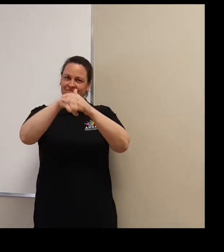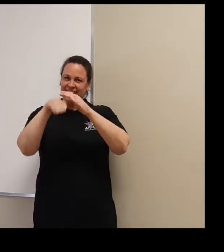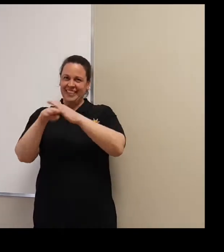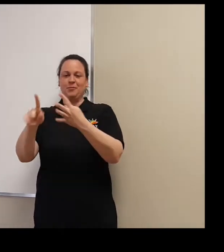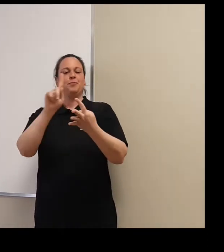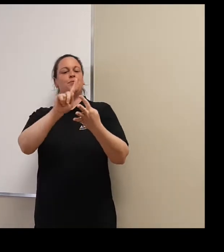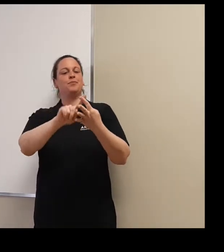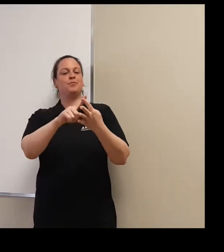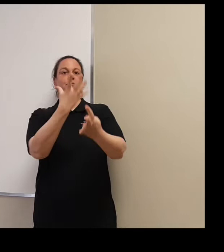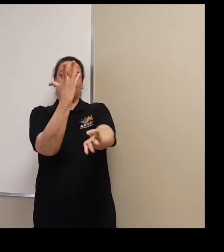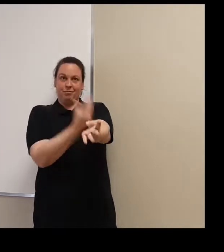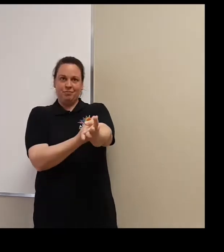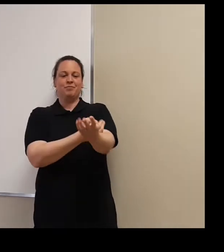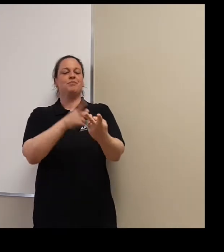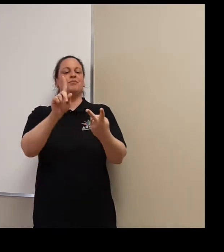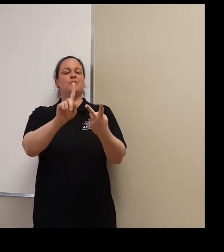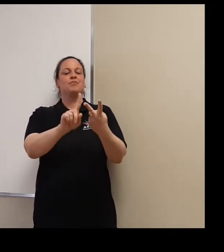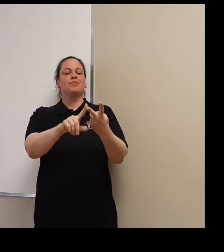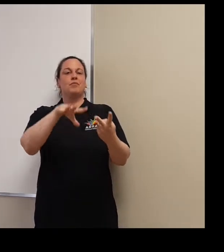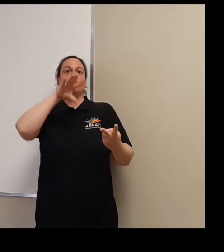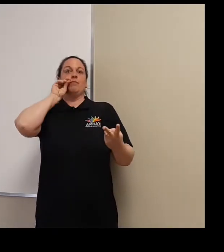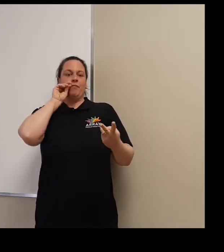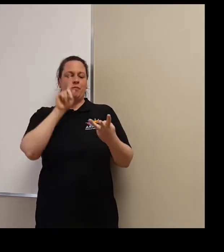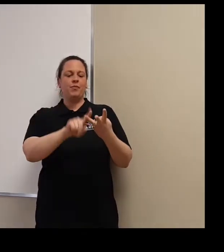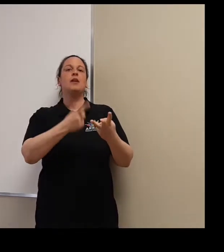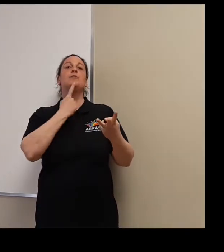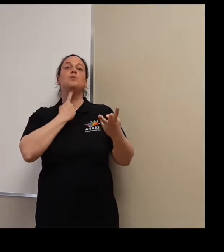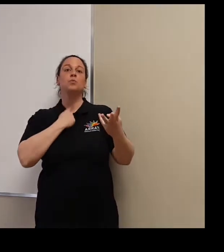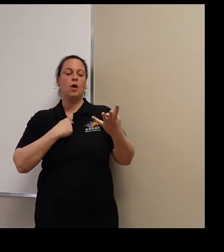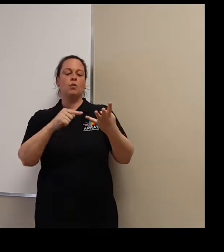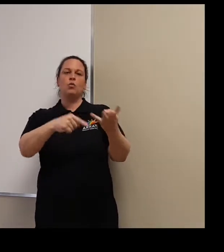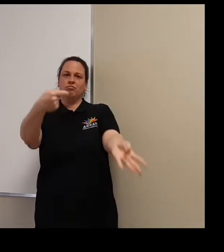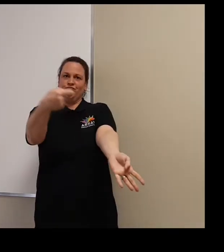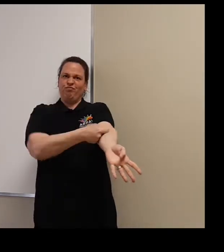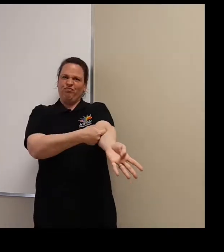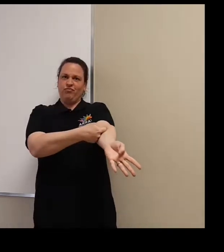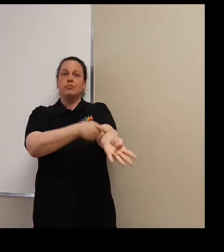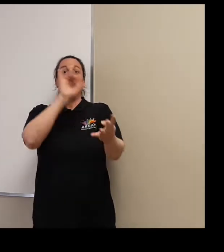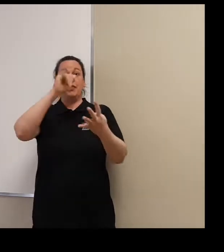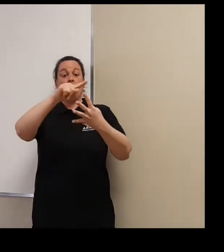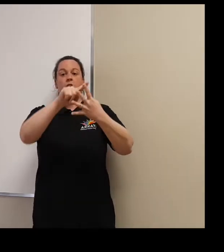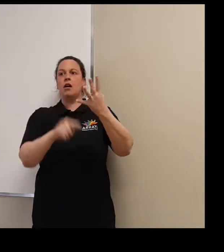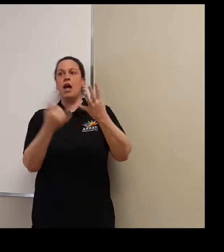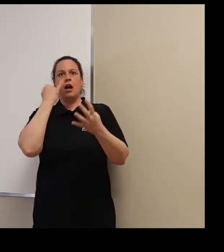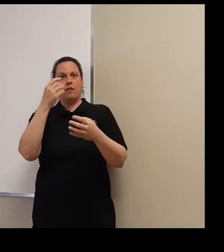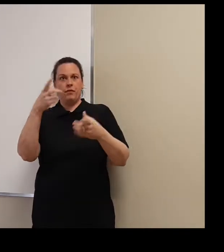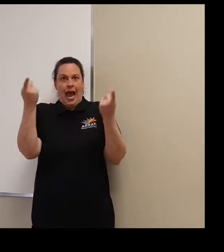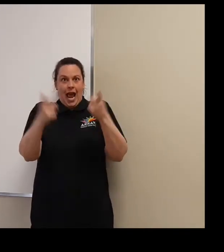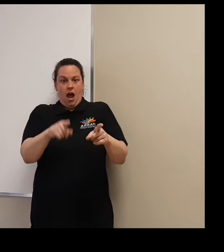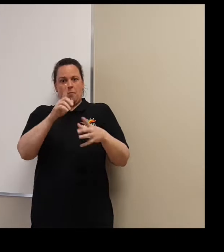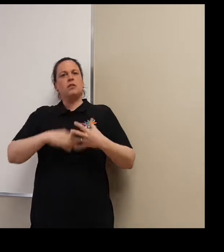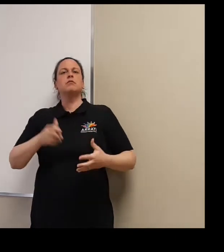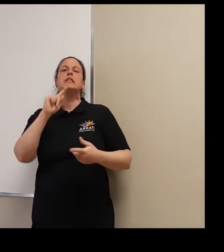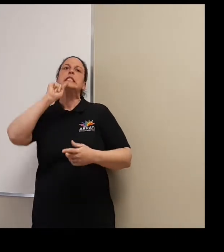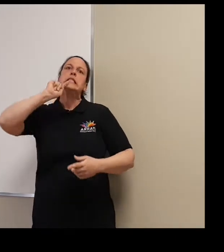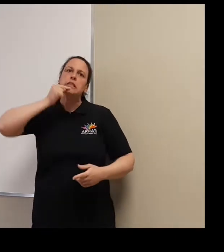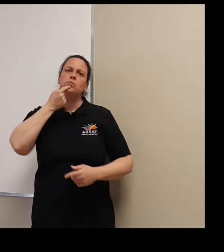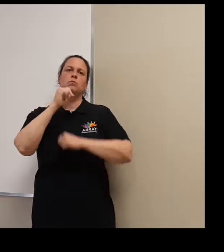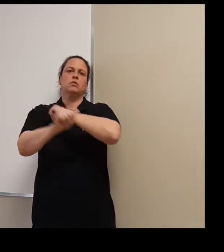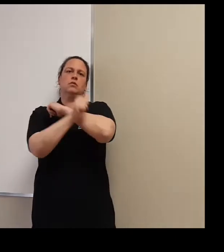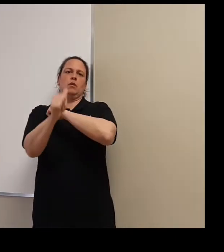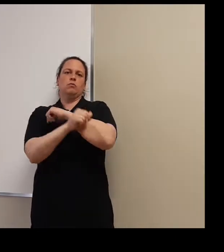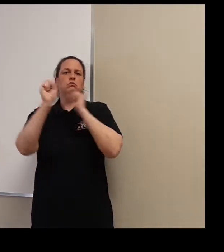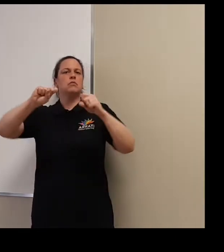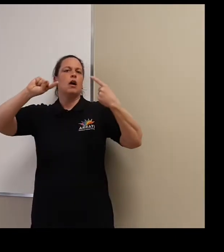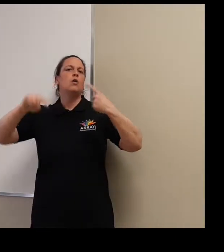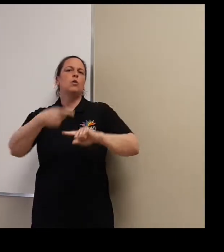absorption, inhalation, ingestion, injection. For health hazard chemicals, if they get into your body, it's